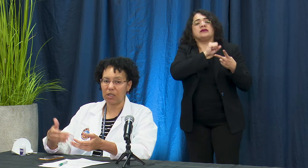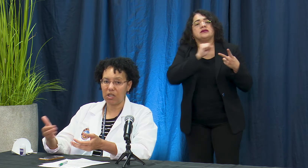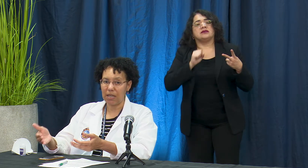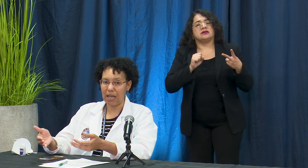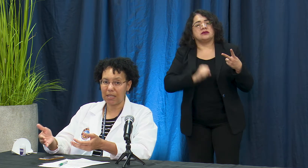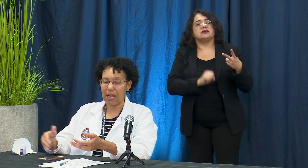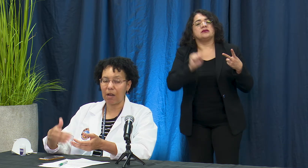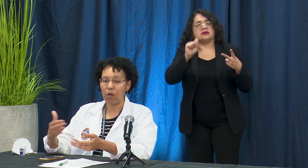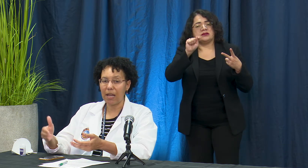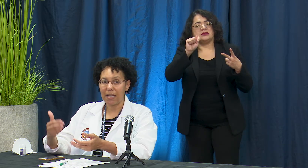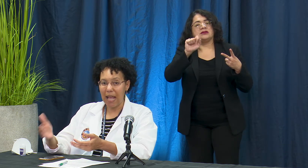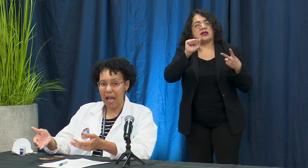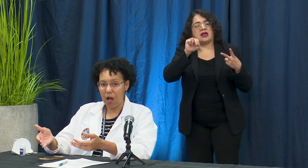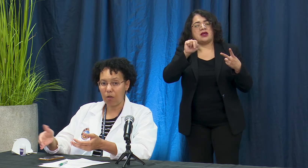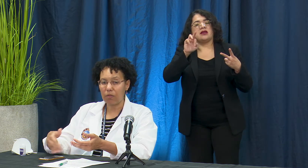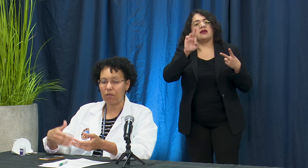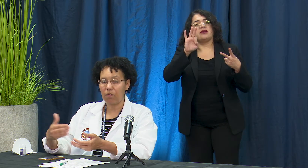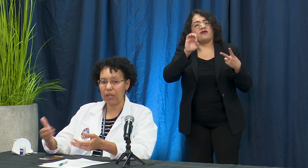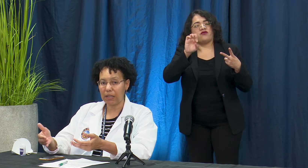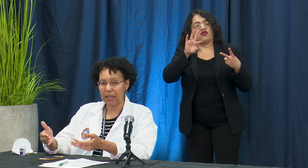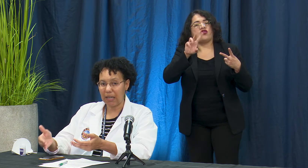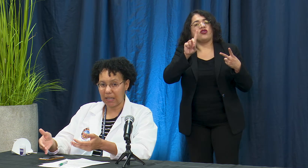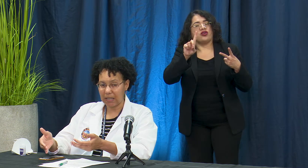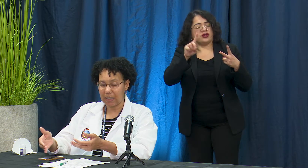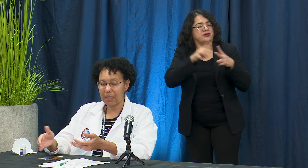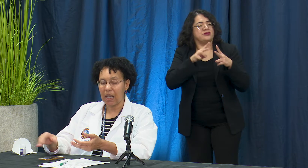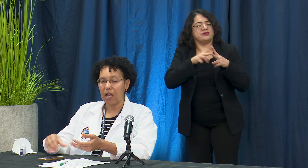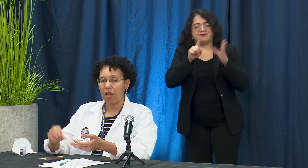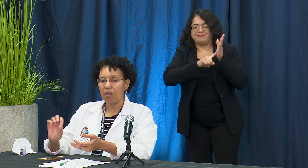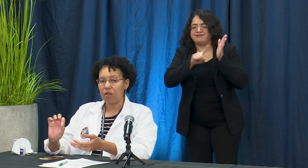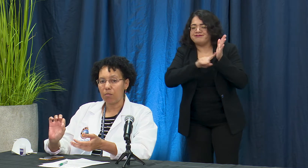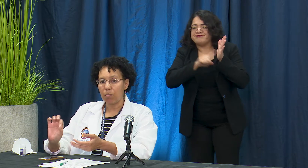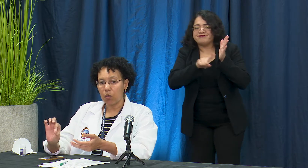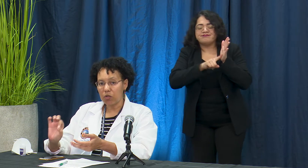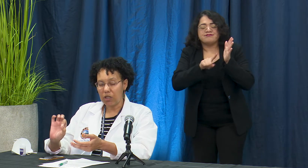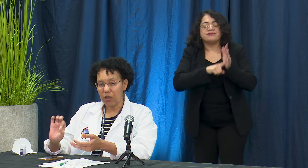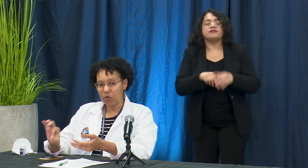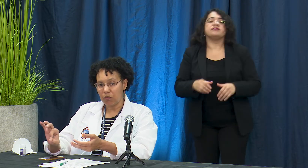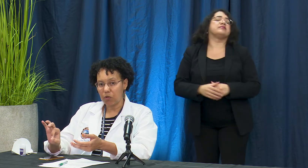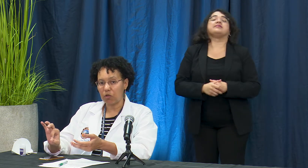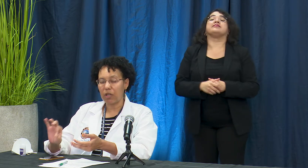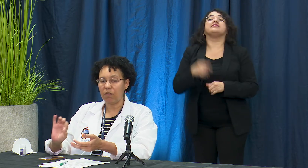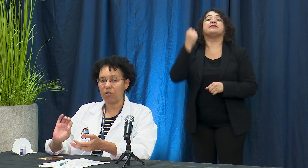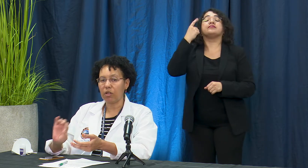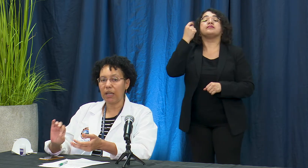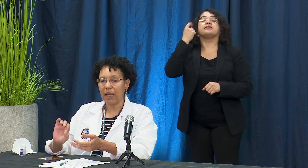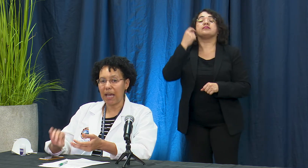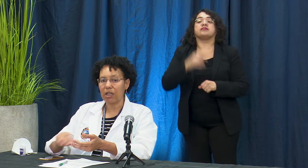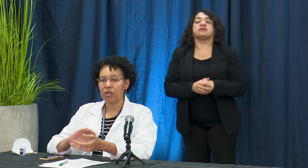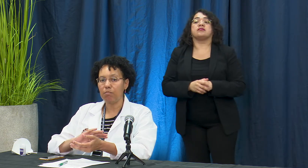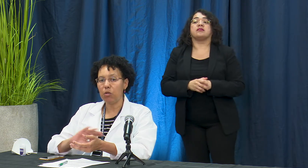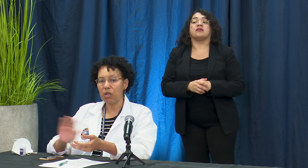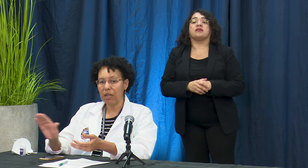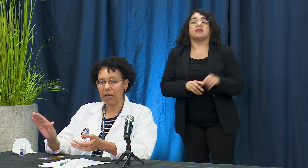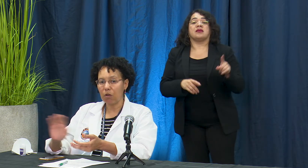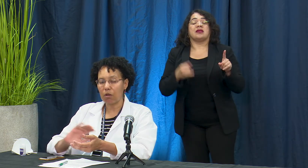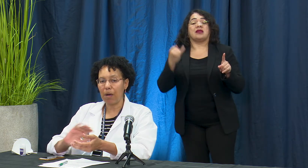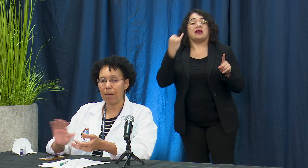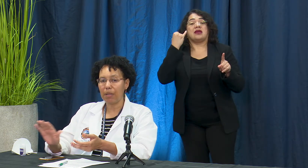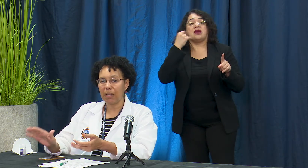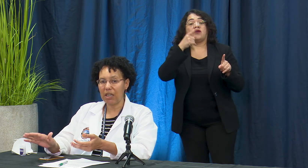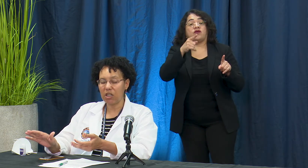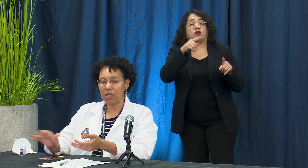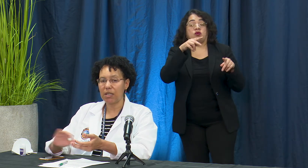these serology tests. And right now, the feeling is they're most useful if you're looking at a community